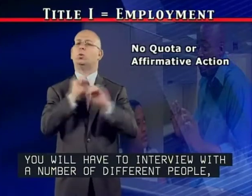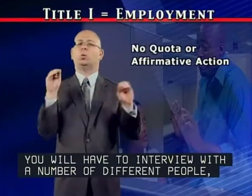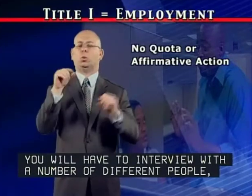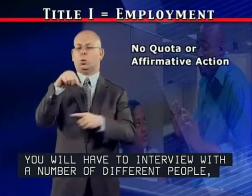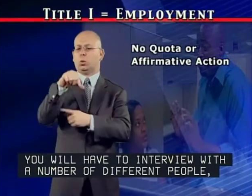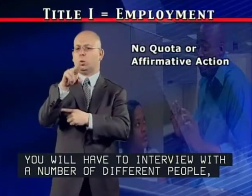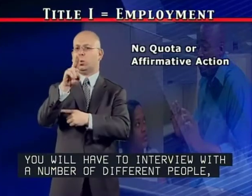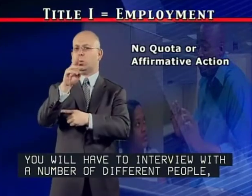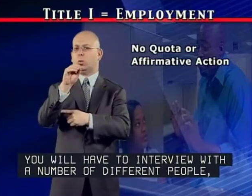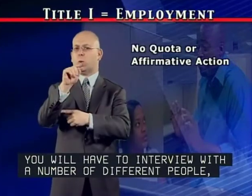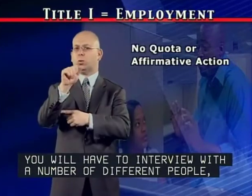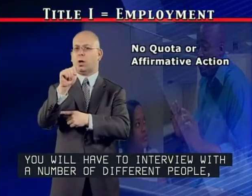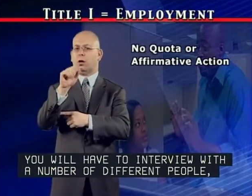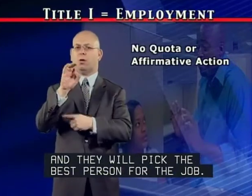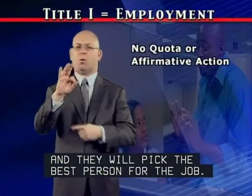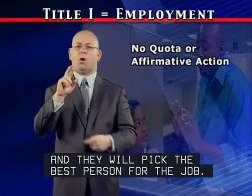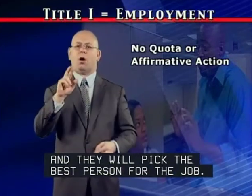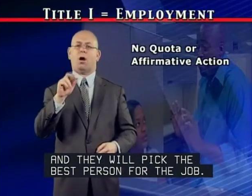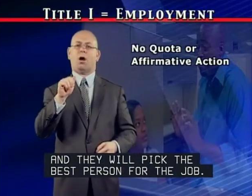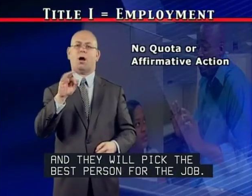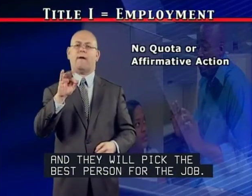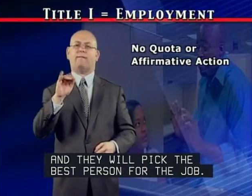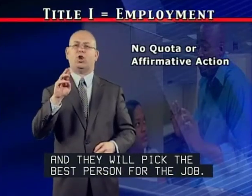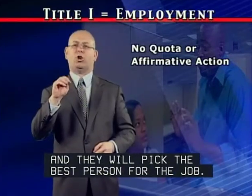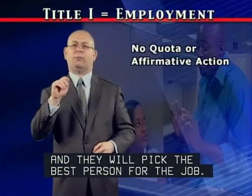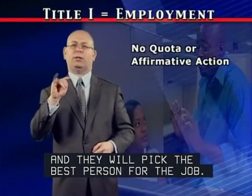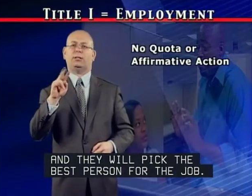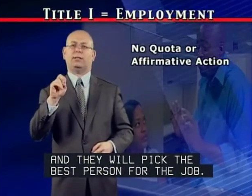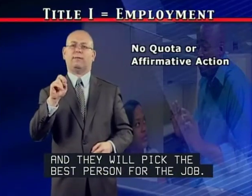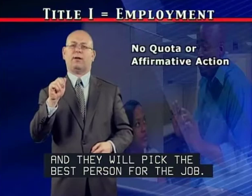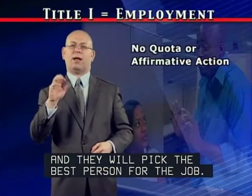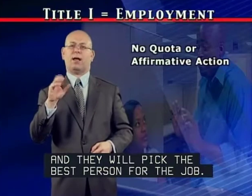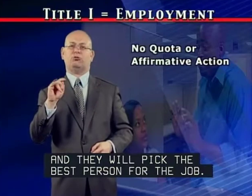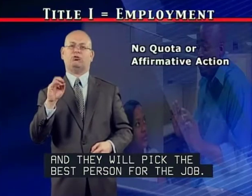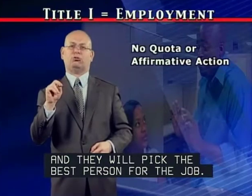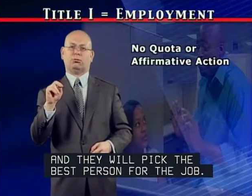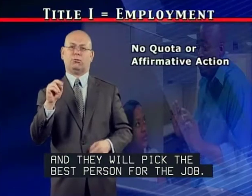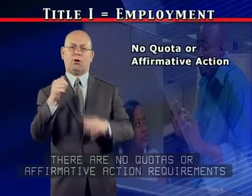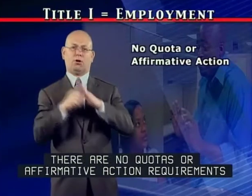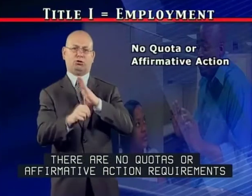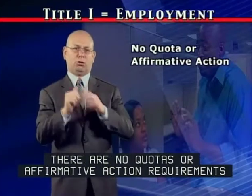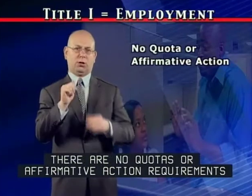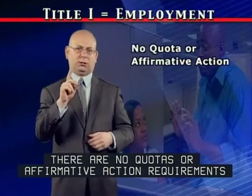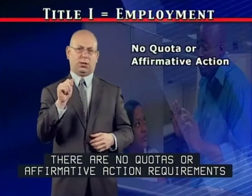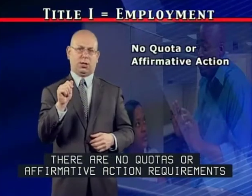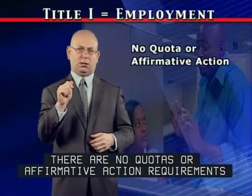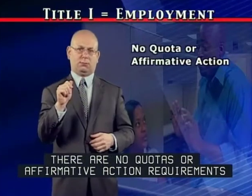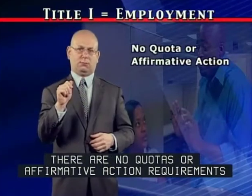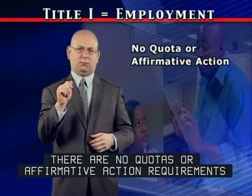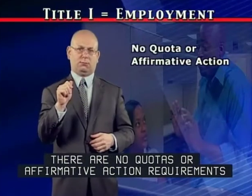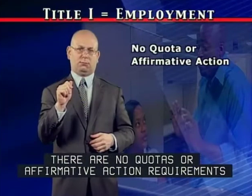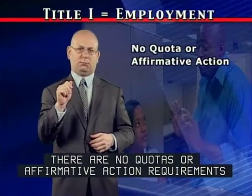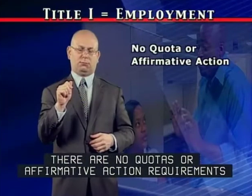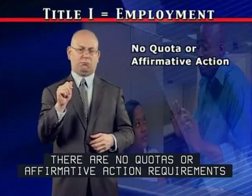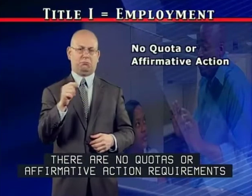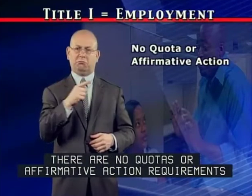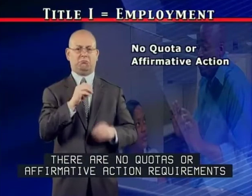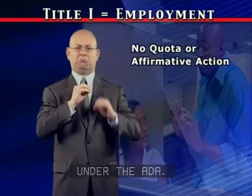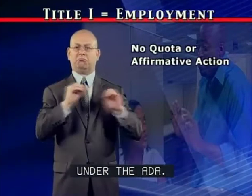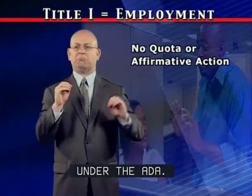a number of different people, and they will pick the best person for the job. There are no quotas or affirmative action requirements